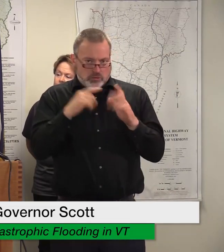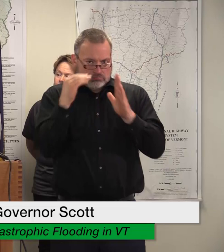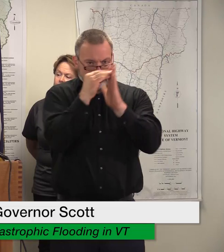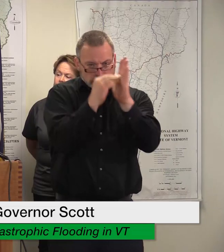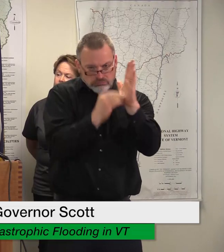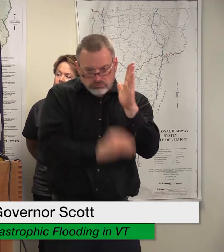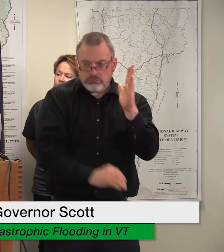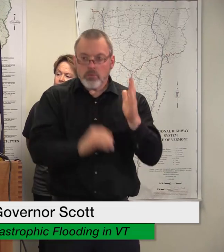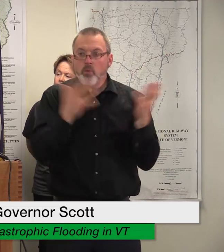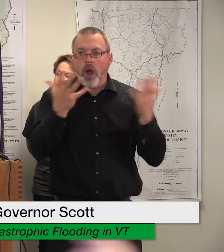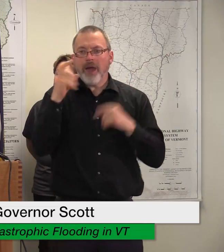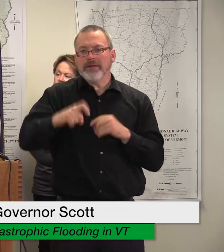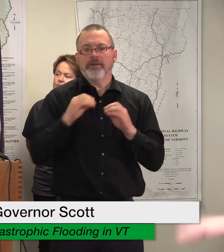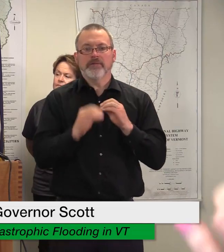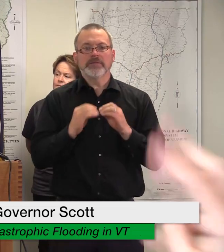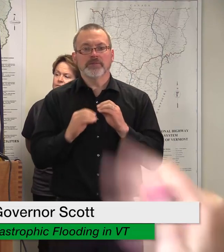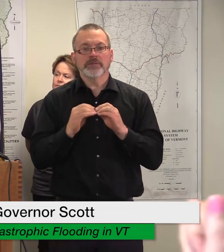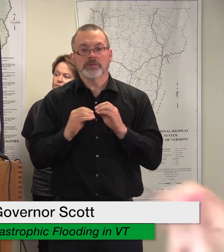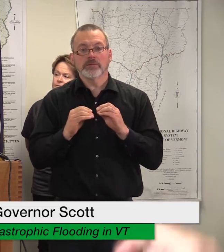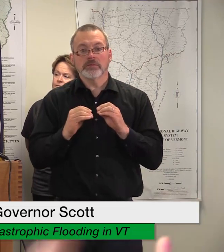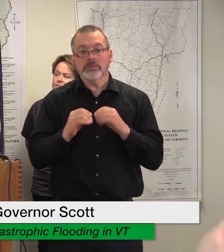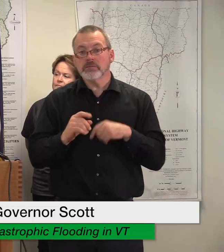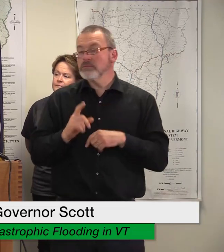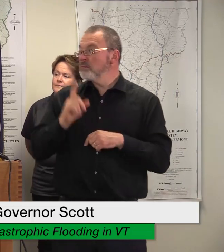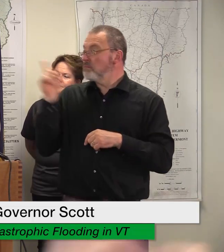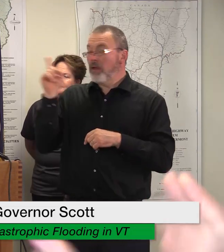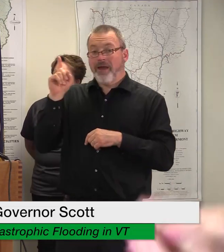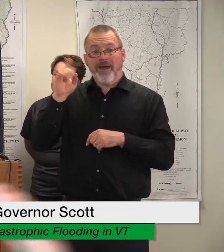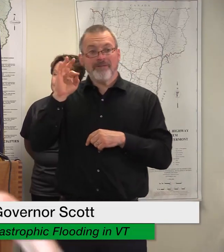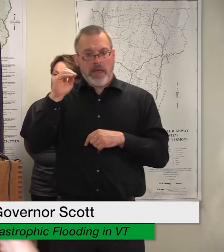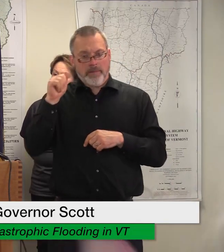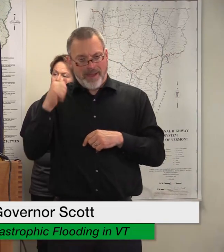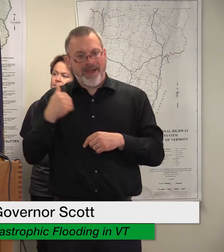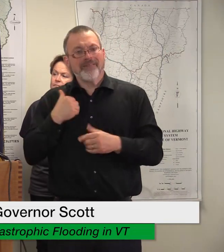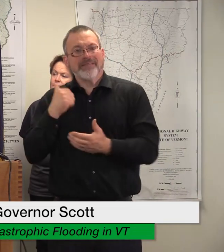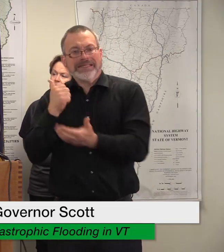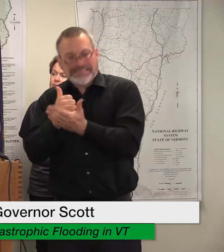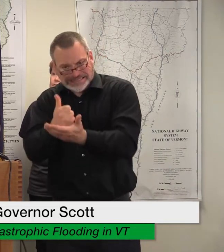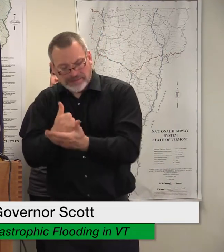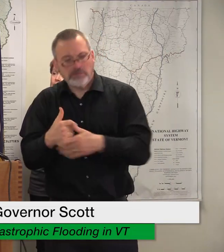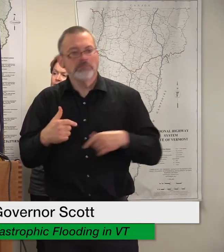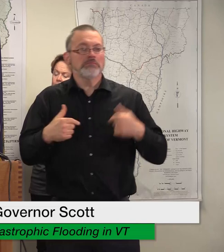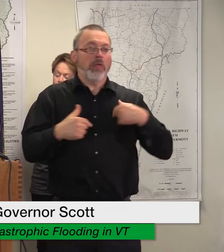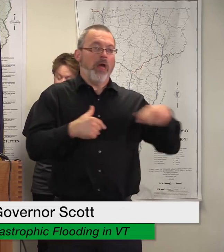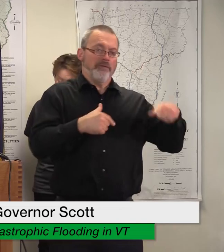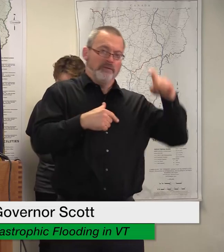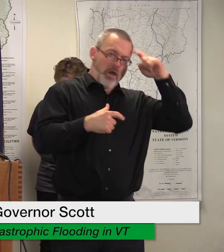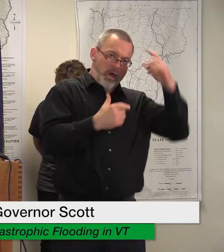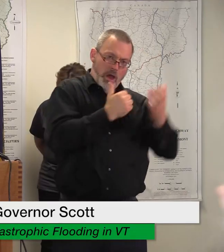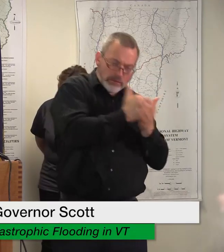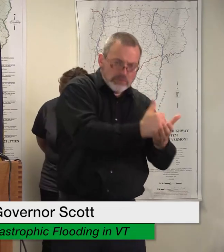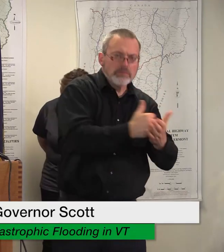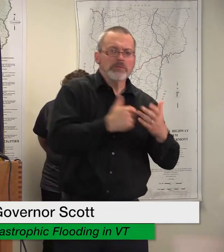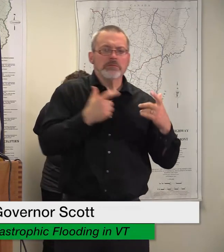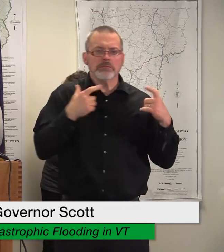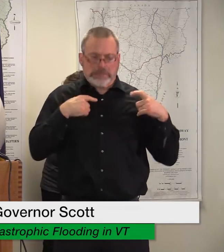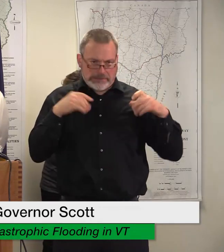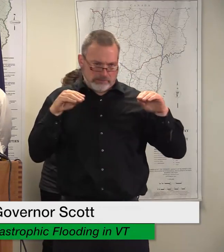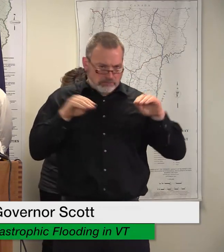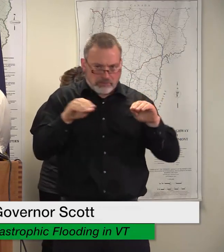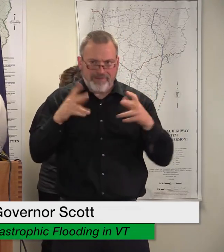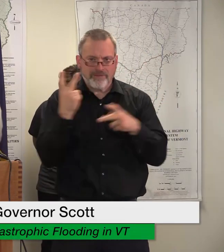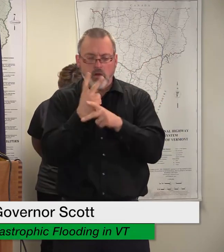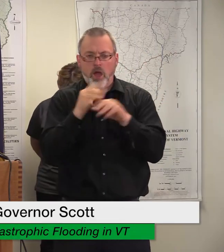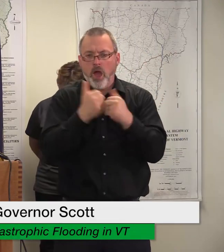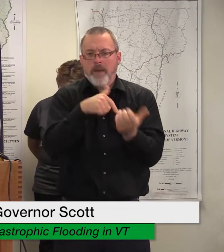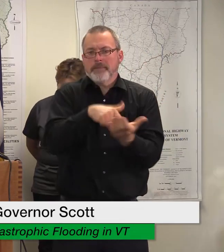different than FEMA's public assistance tracking, and towns must complete the required and the required work to ensure flood